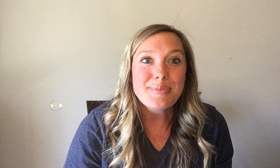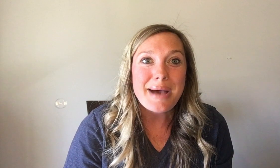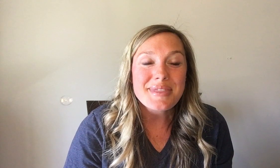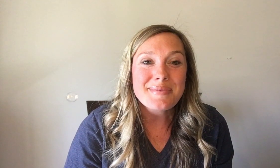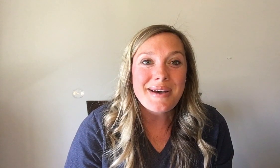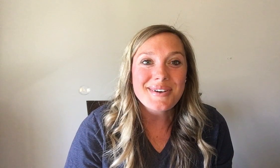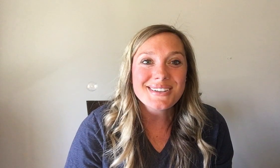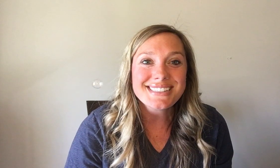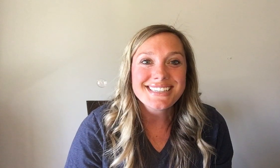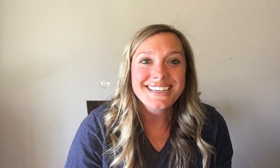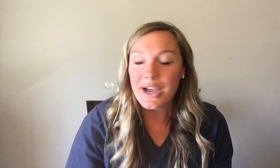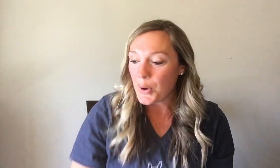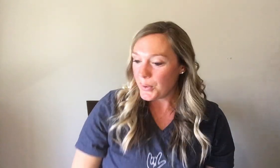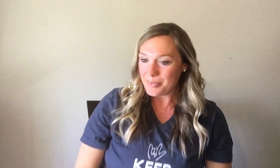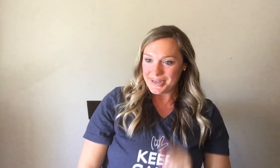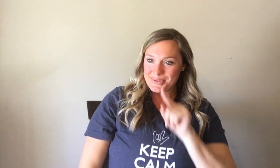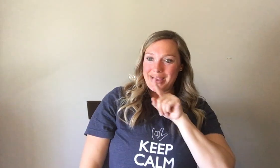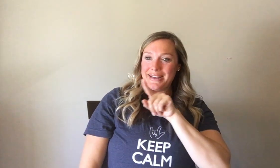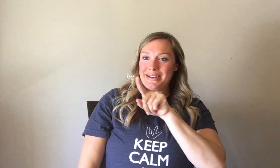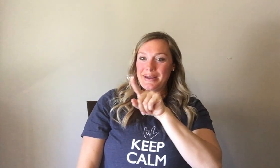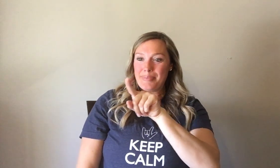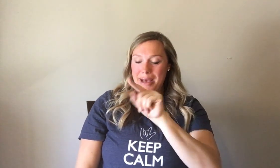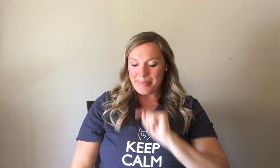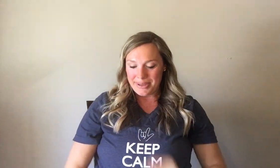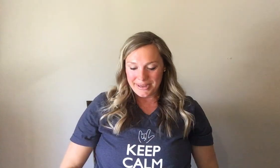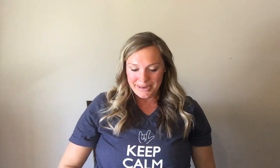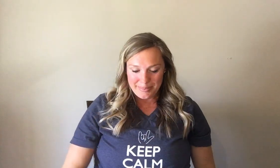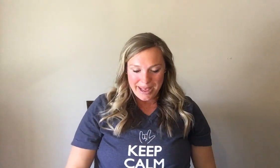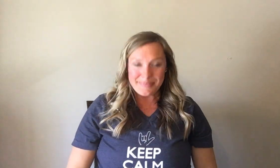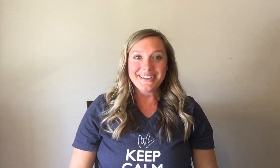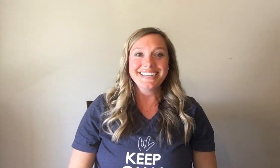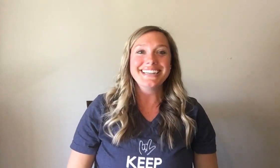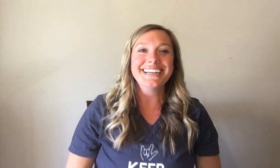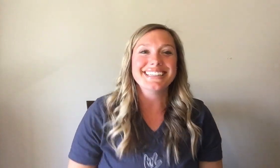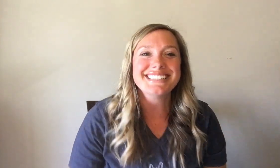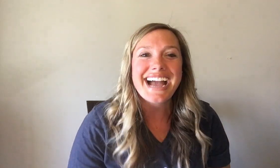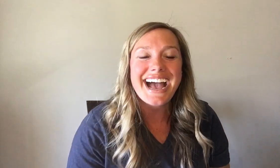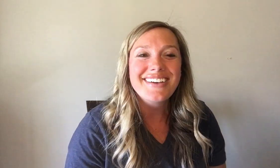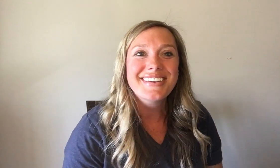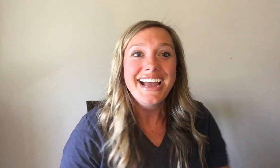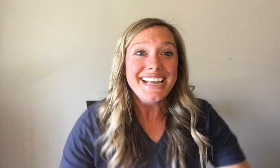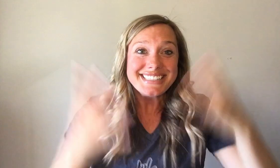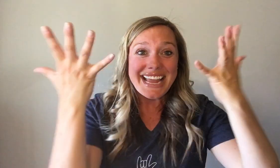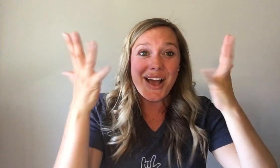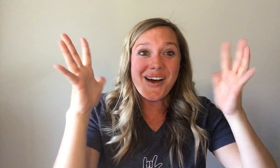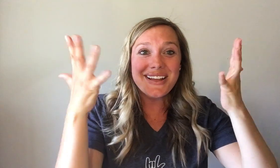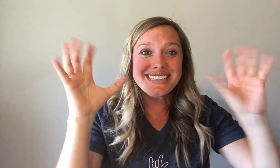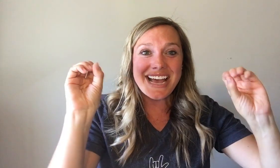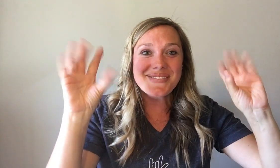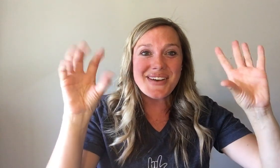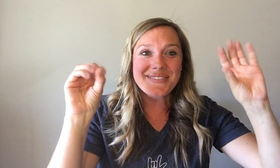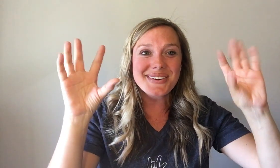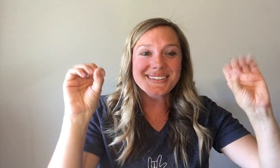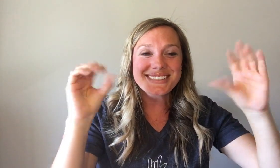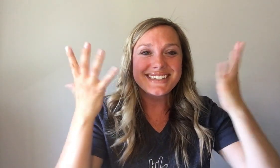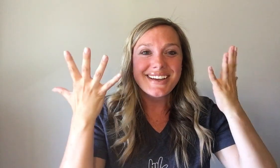you pop the bubbles? Oh, here's one. Pop, pop. Good job. Say, all done, bubbles.